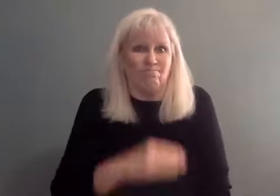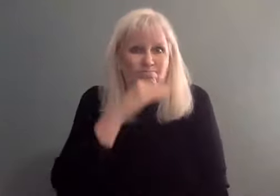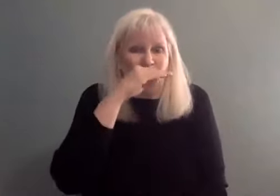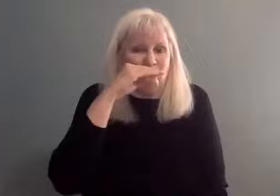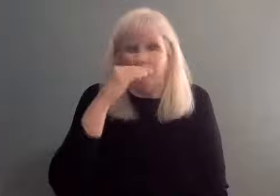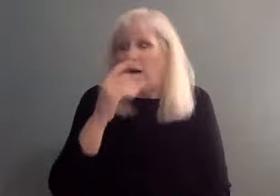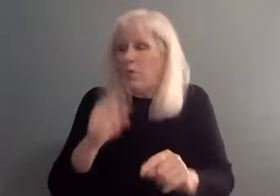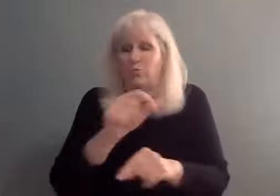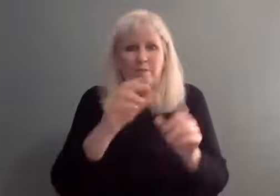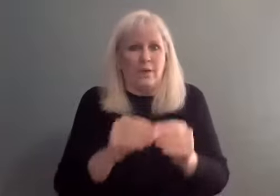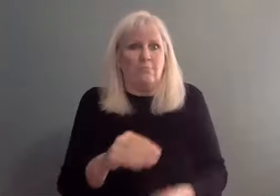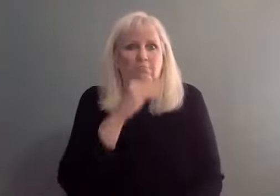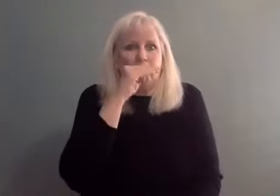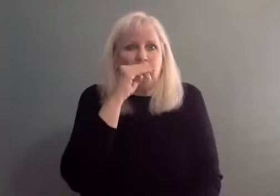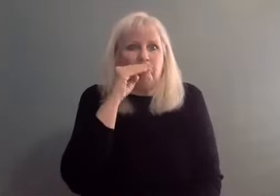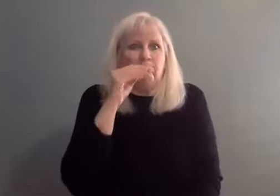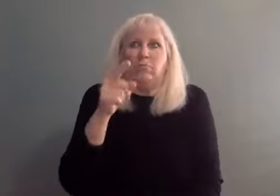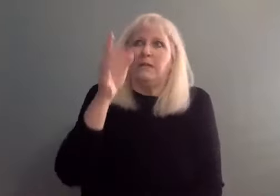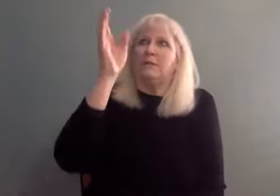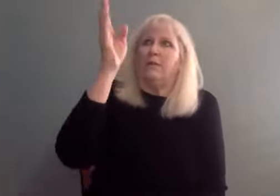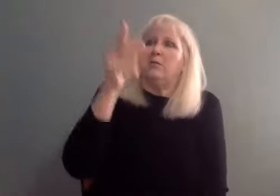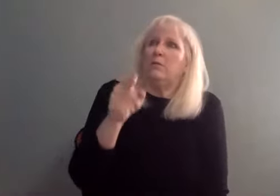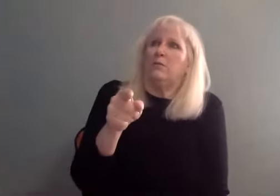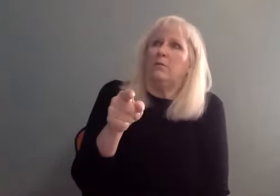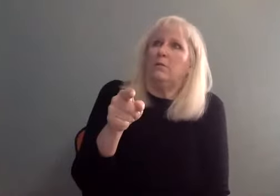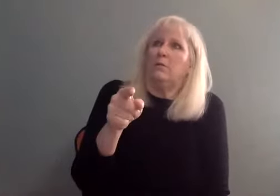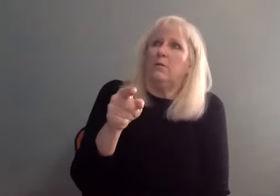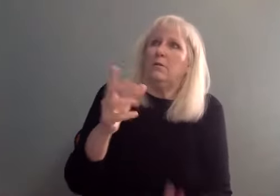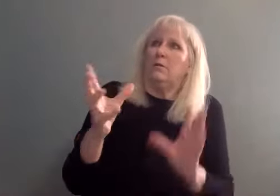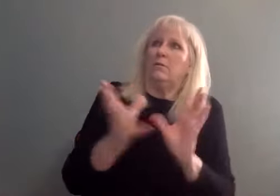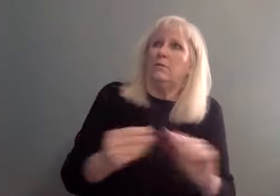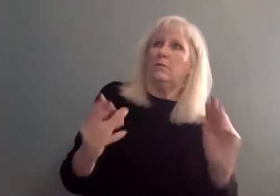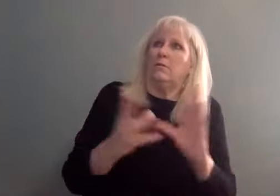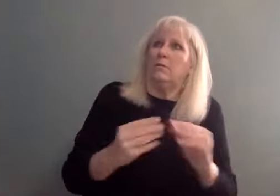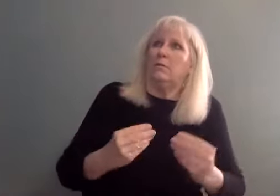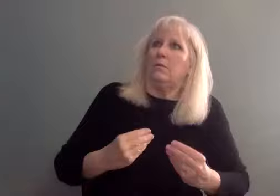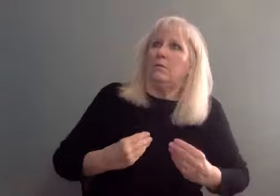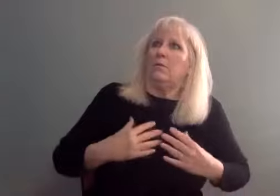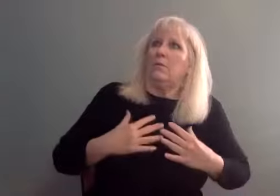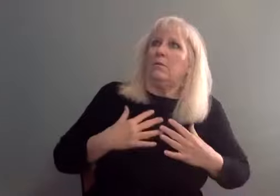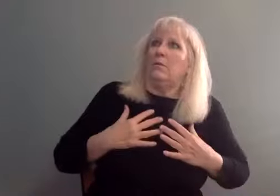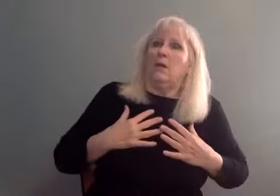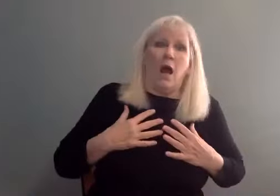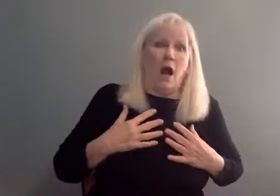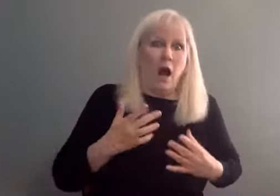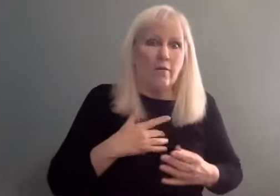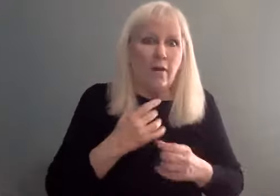you, listening to this speaker that just seemed to light it up, was that I felt safe. I felt